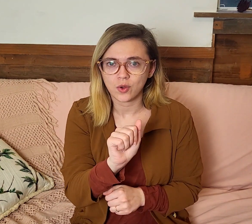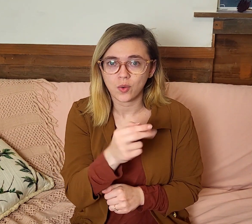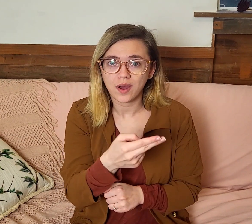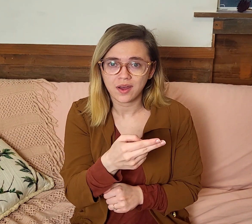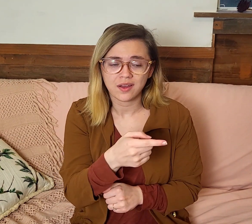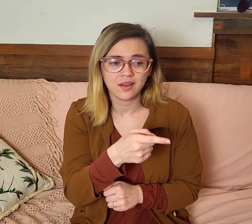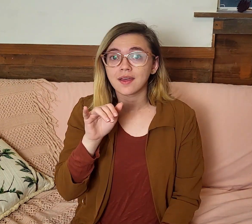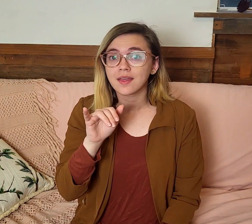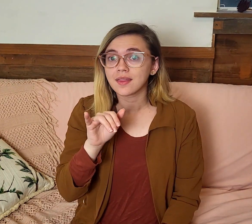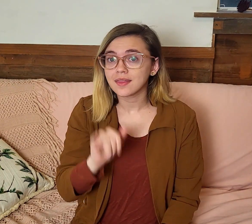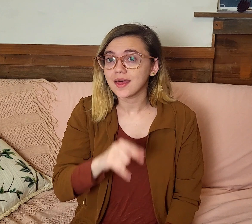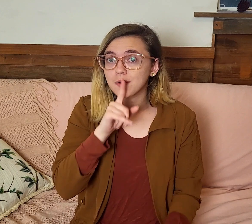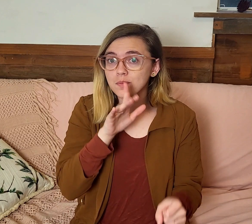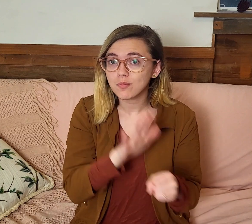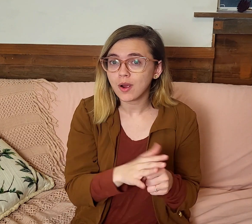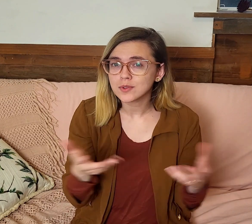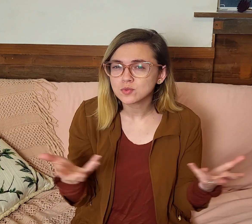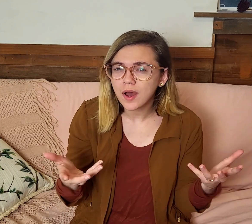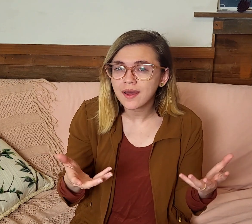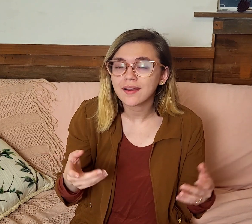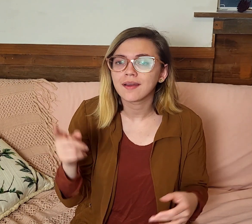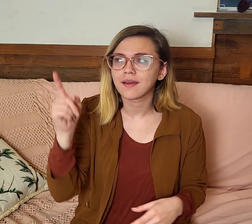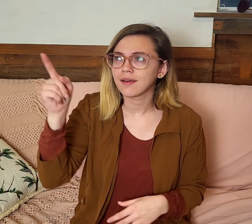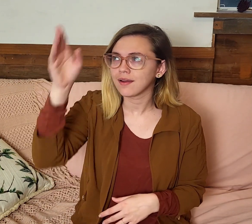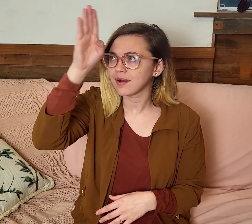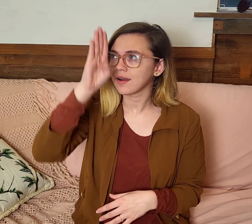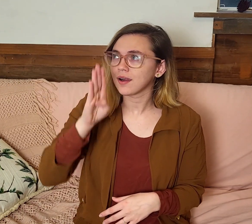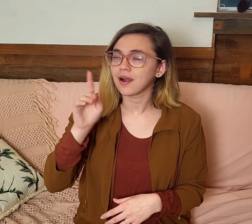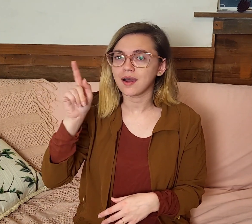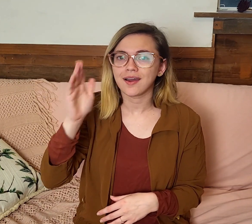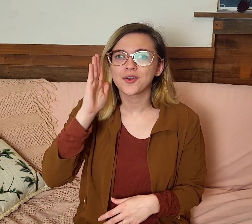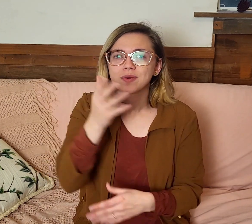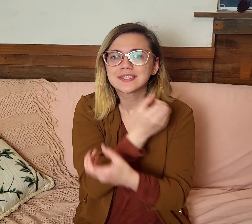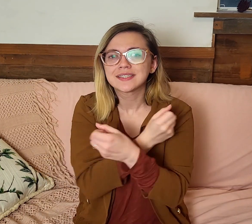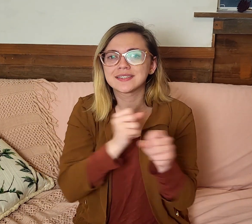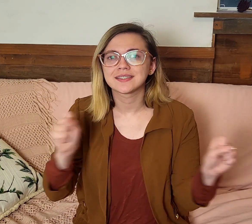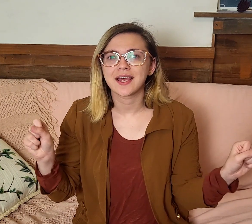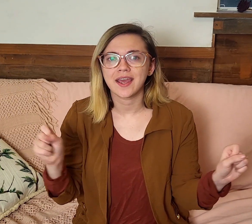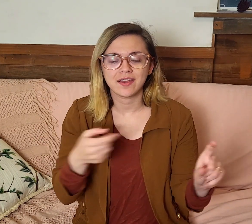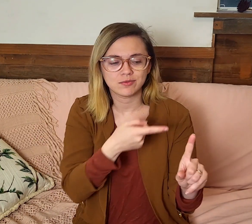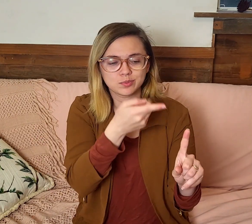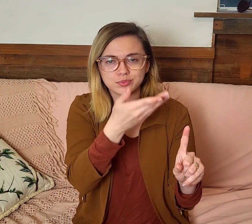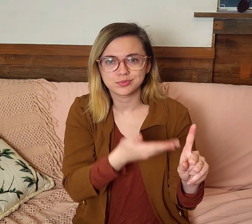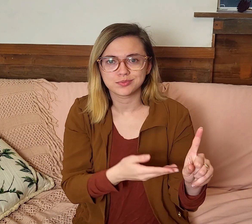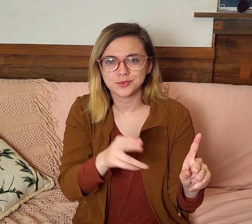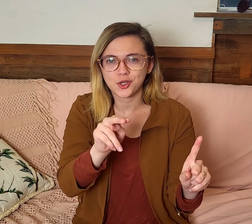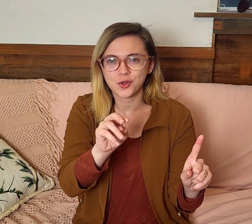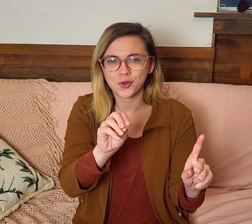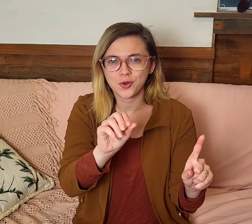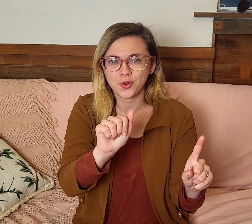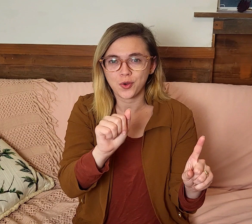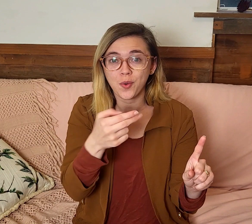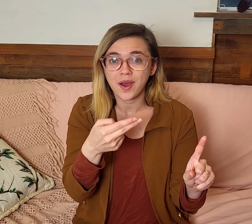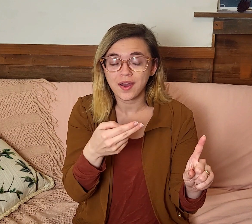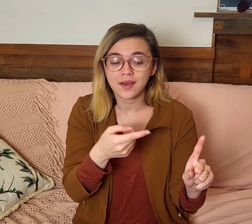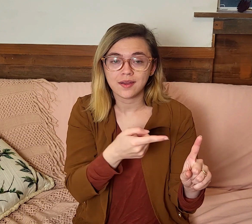with Noah. That promise was that God would save not only